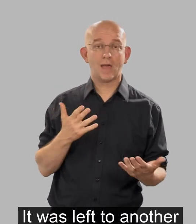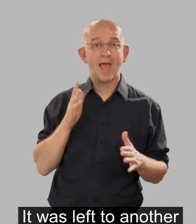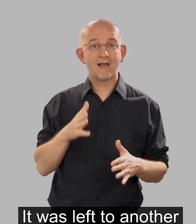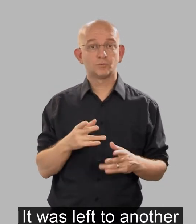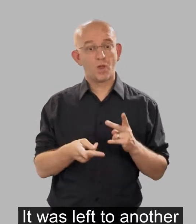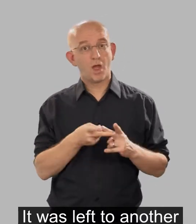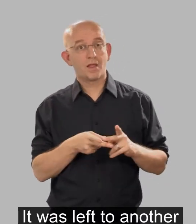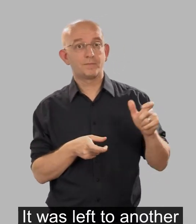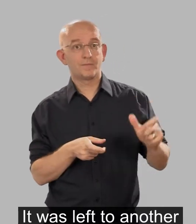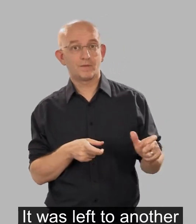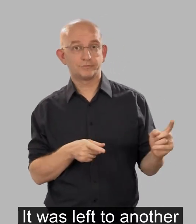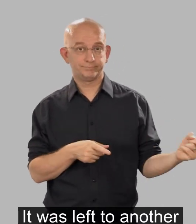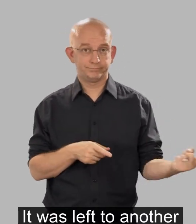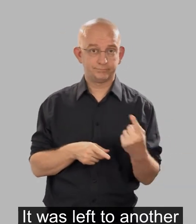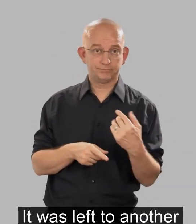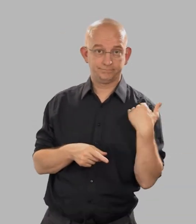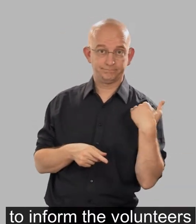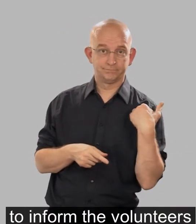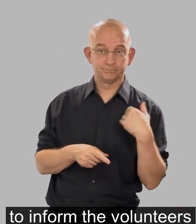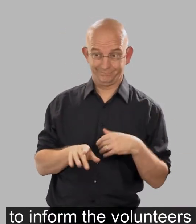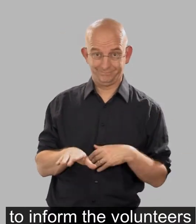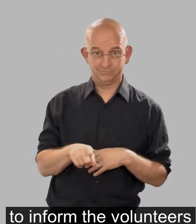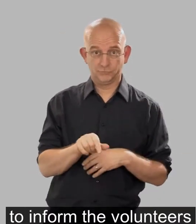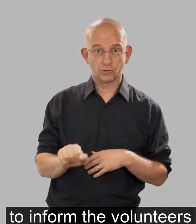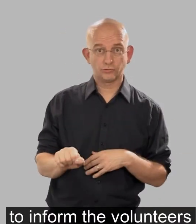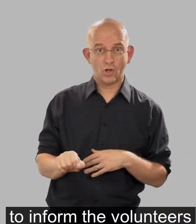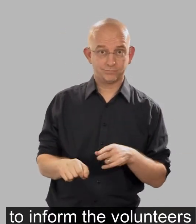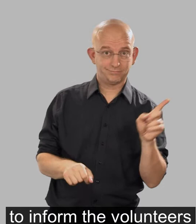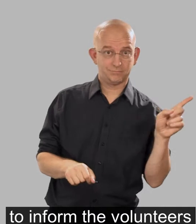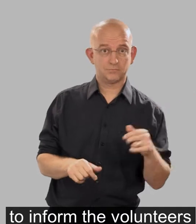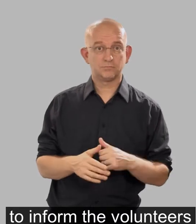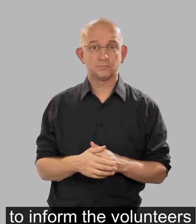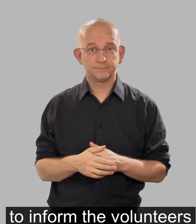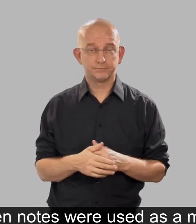was left to another patient to come over to inform the volunteers it was their turn.